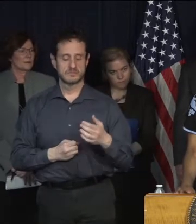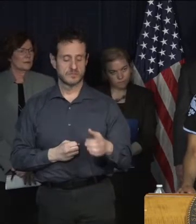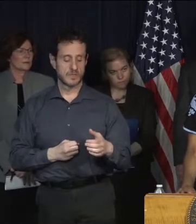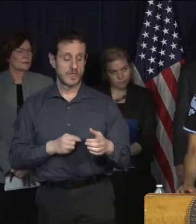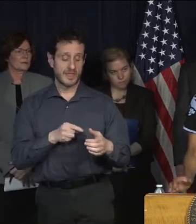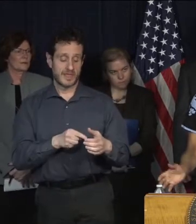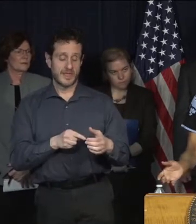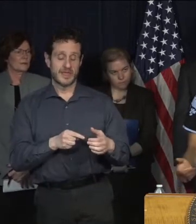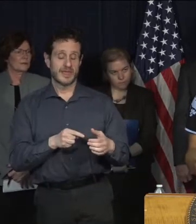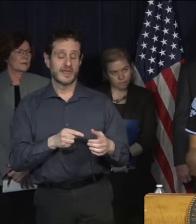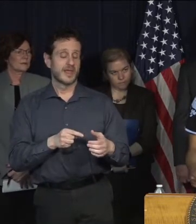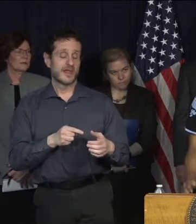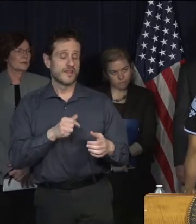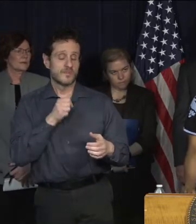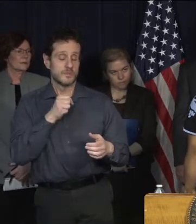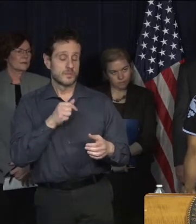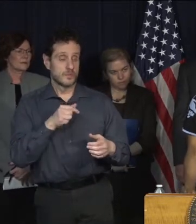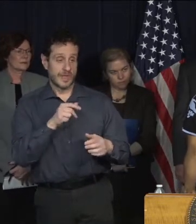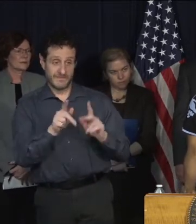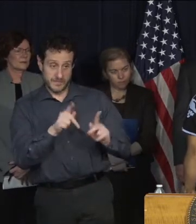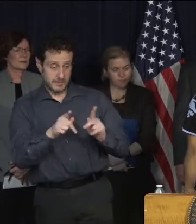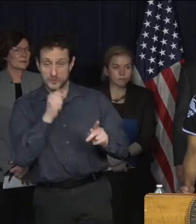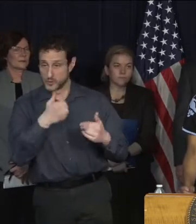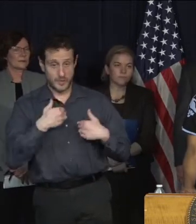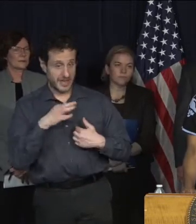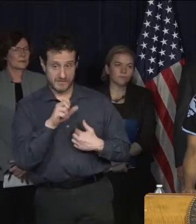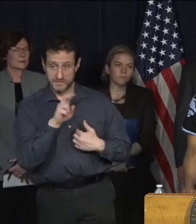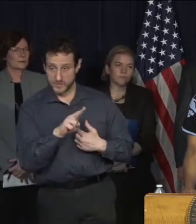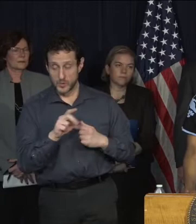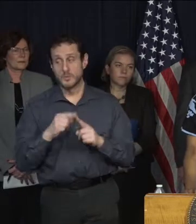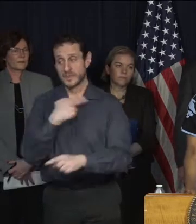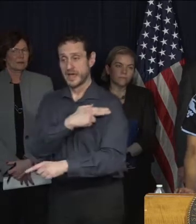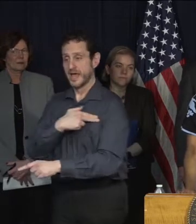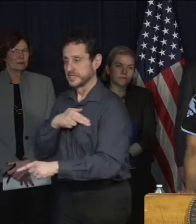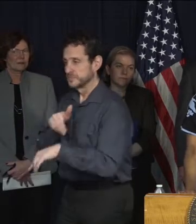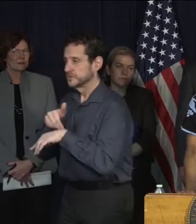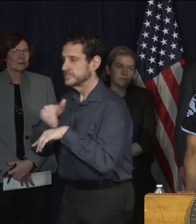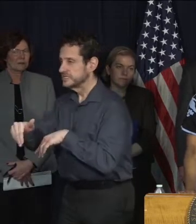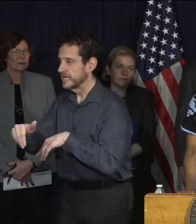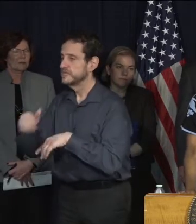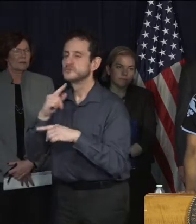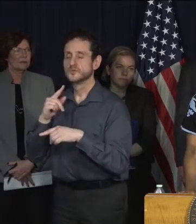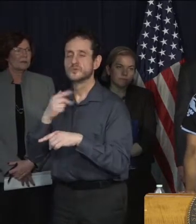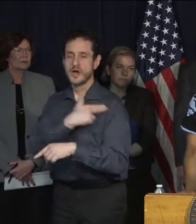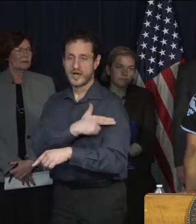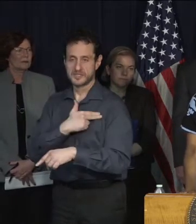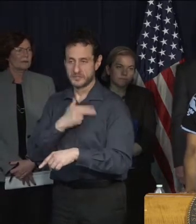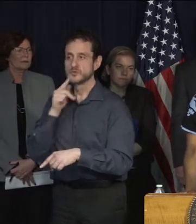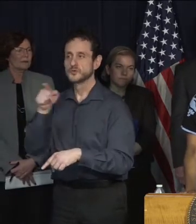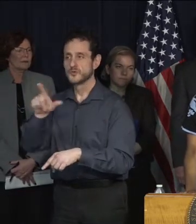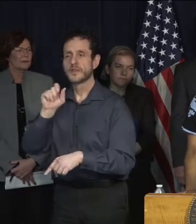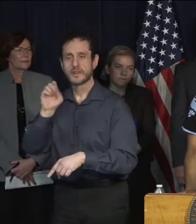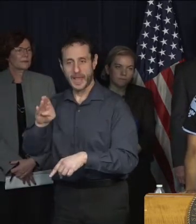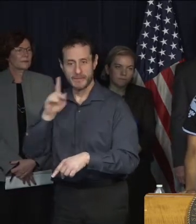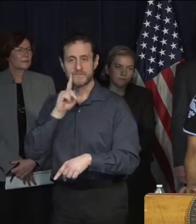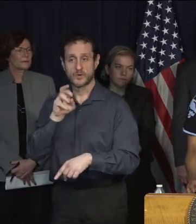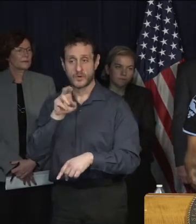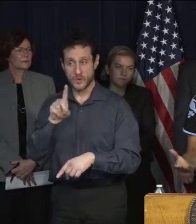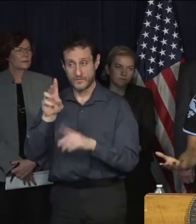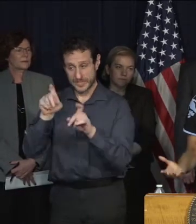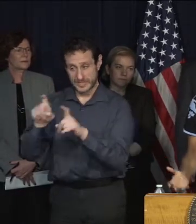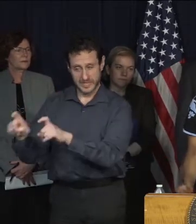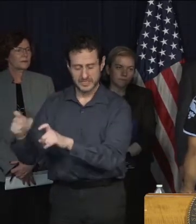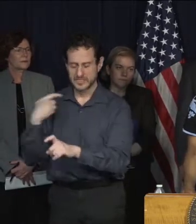flu and that are sent from one of the participating hospitals to the IDPH lab to test for COVID. So far, we've